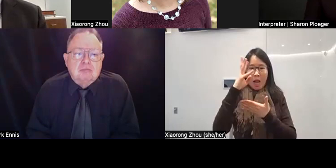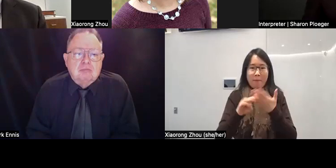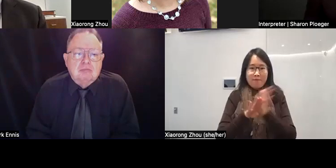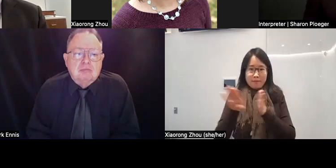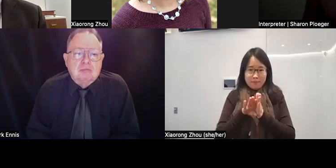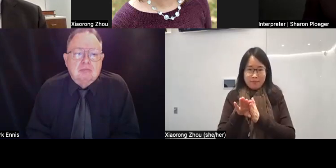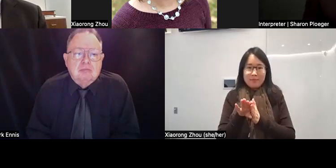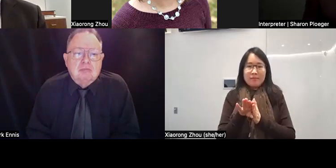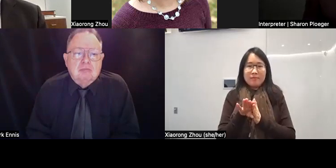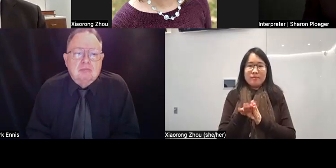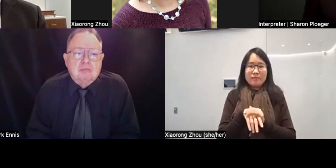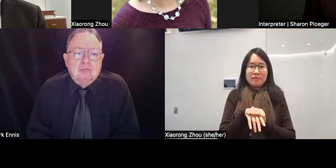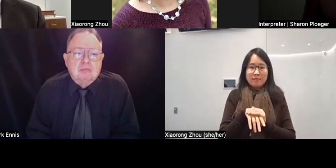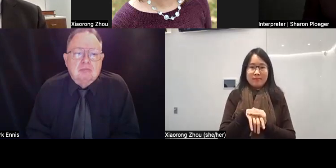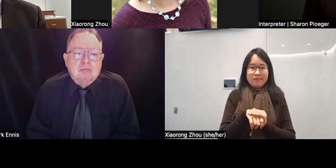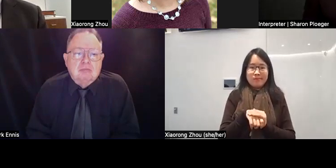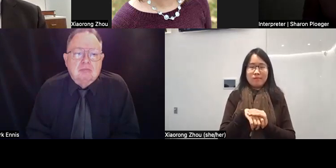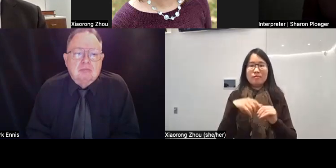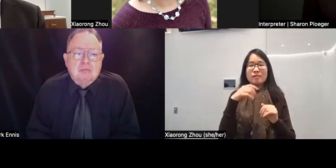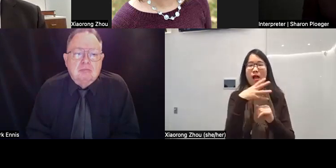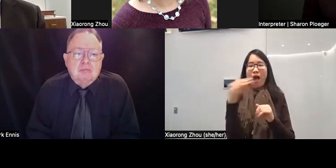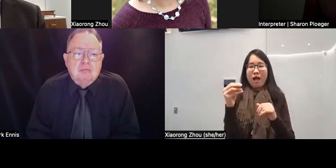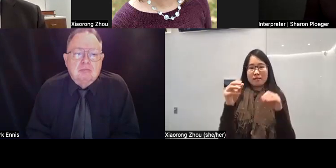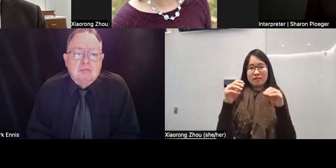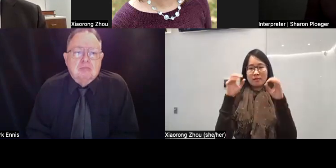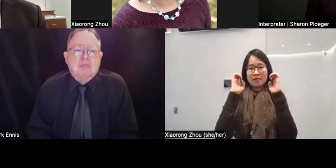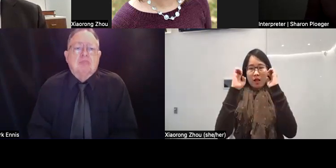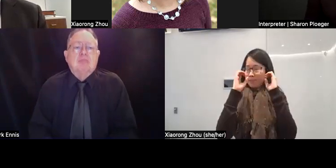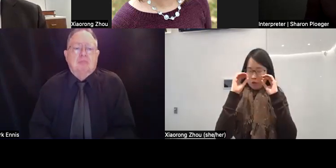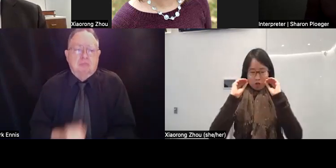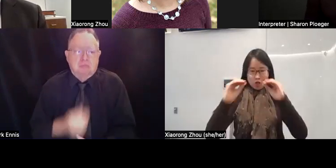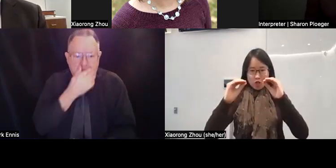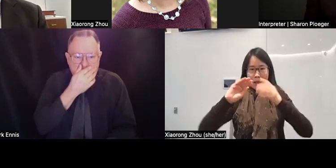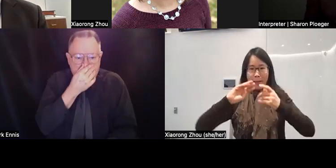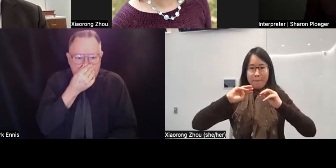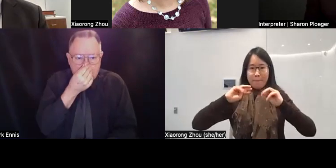So I'm working on a curriculum development in Chinese Sign Language